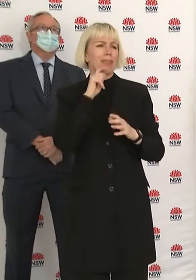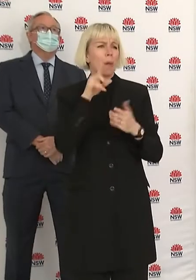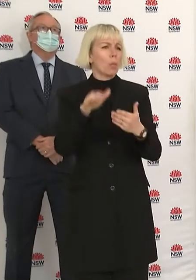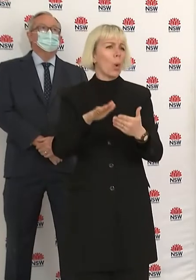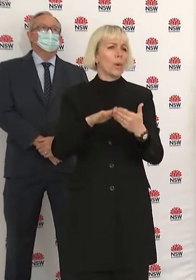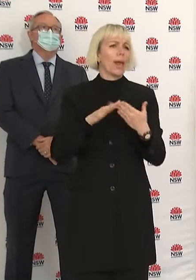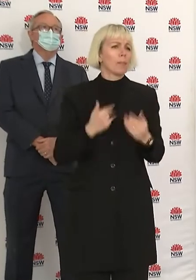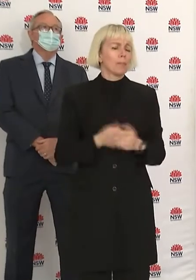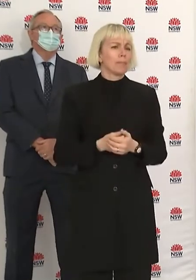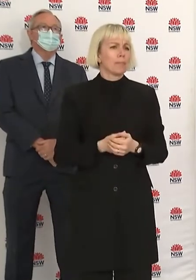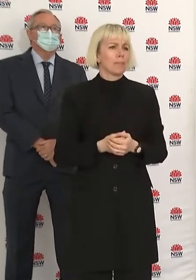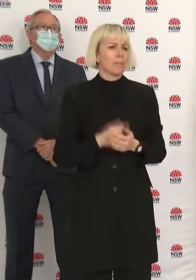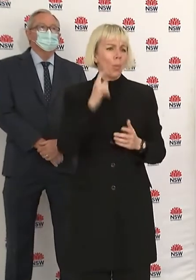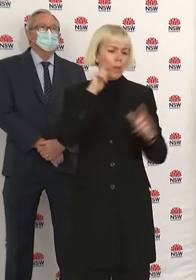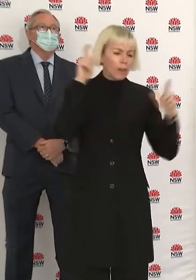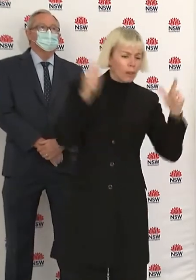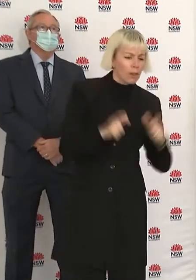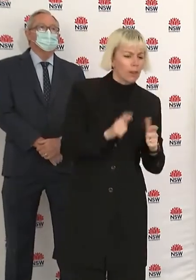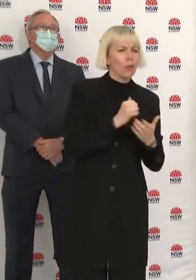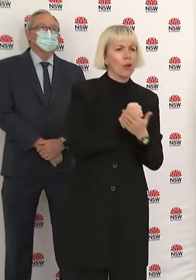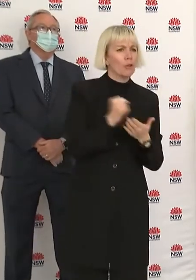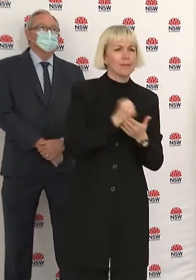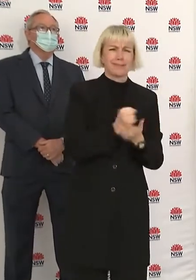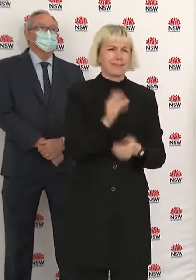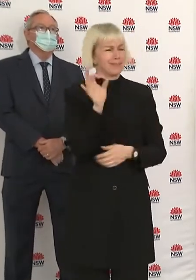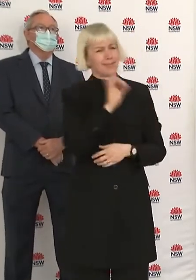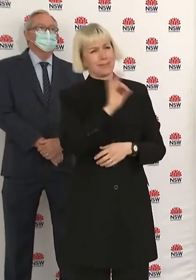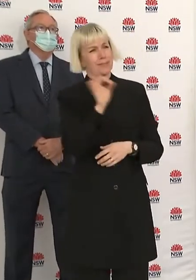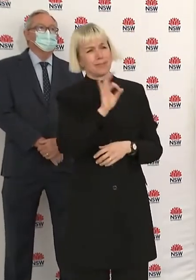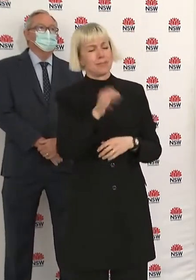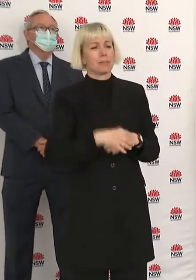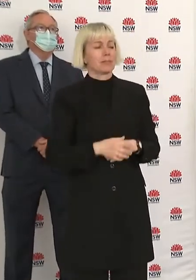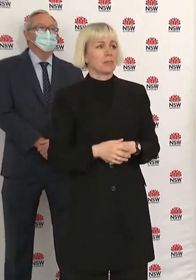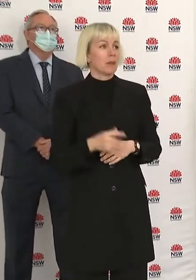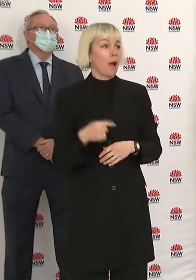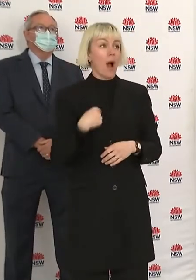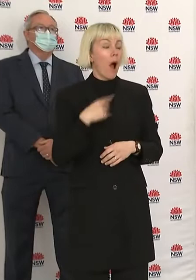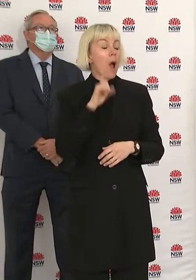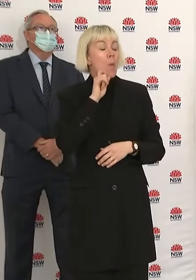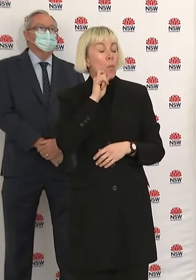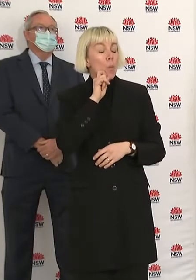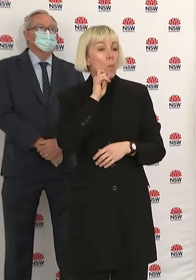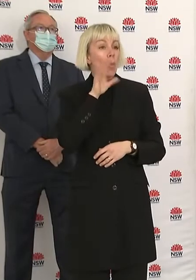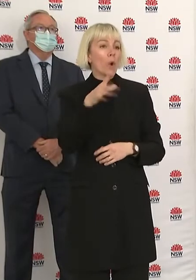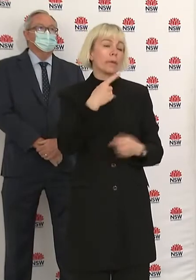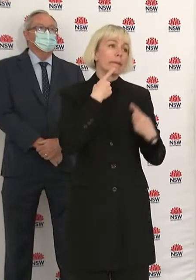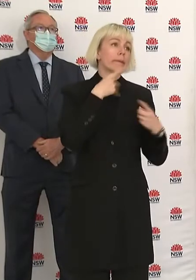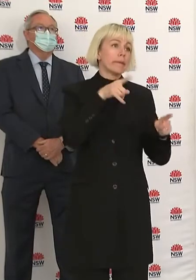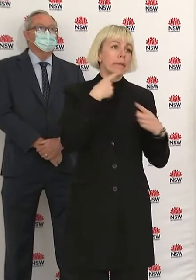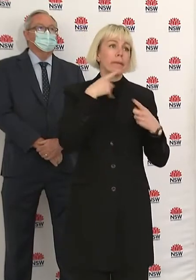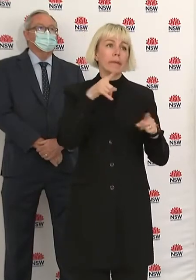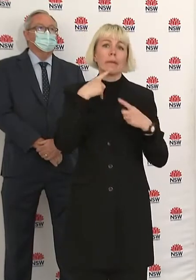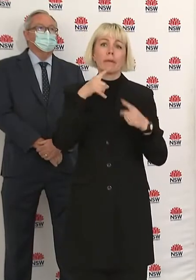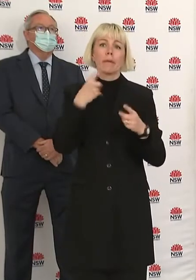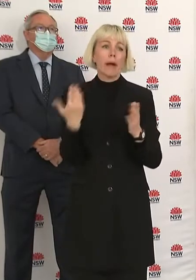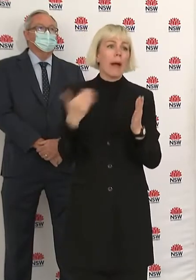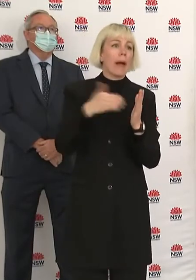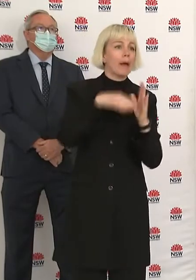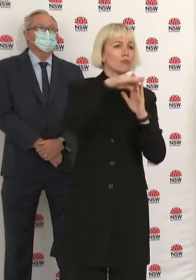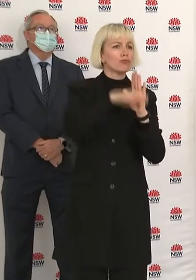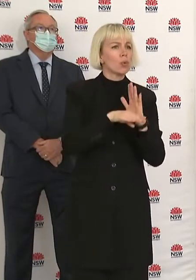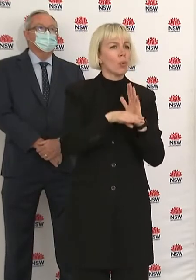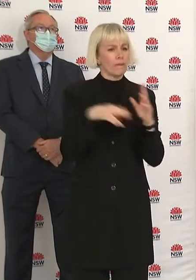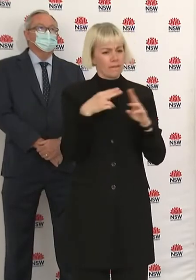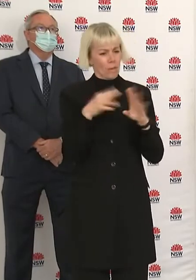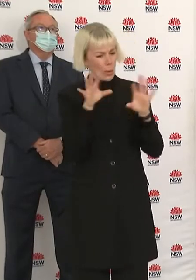all those questions night and day that you like, but I'm not going to sit here or I'm not going to put any imposition on the community which isn't